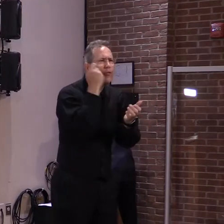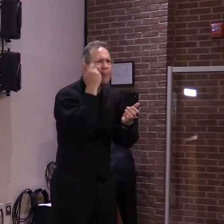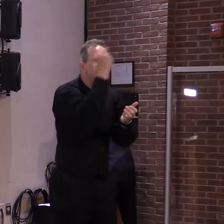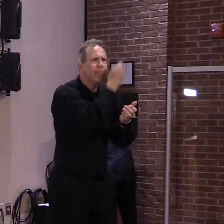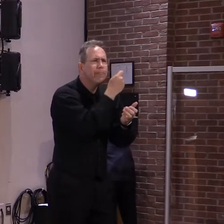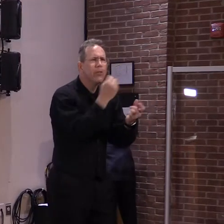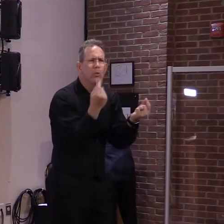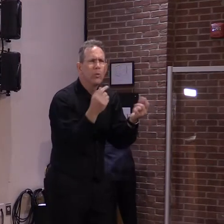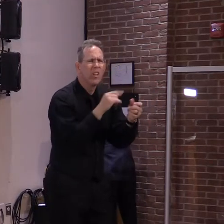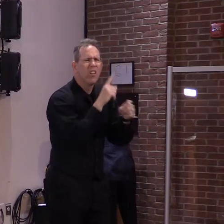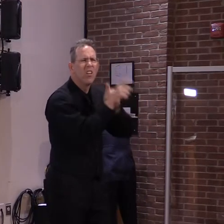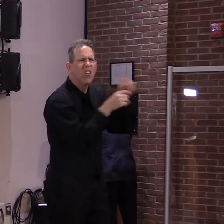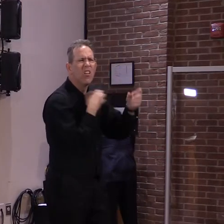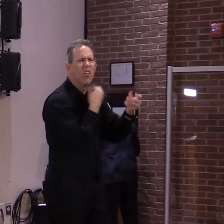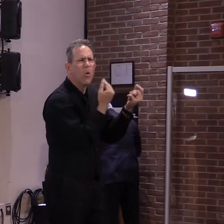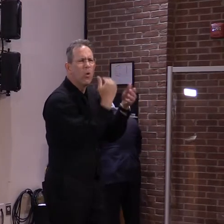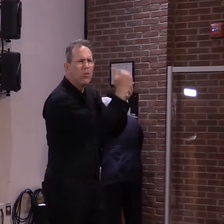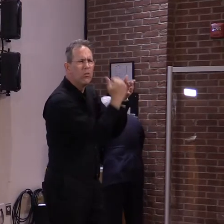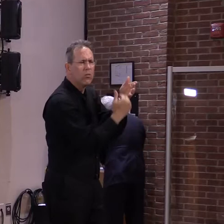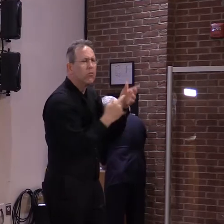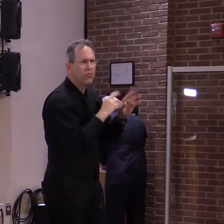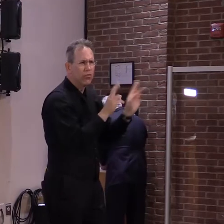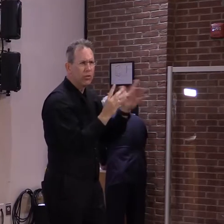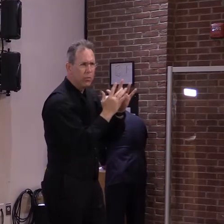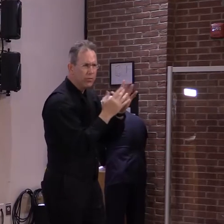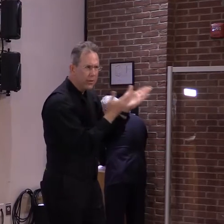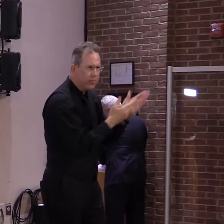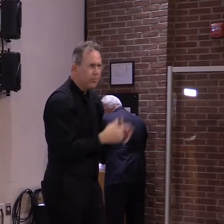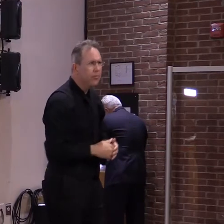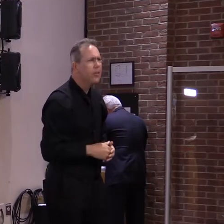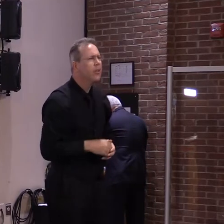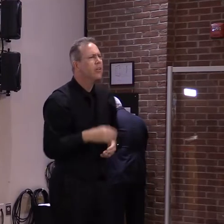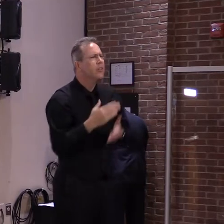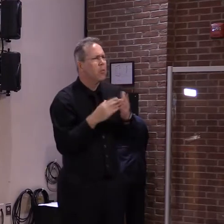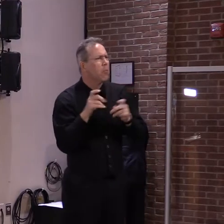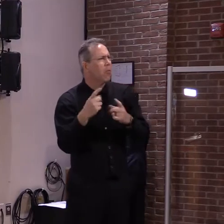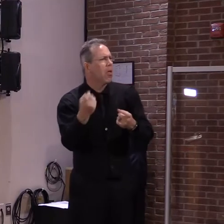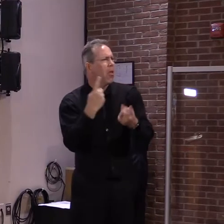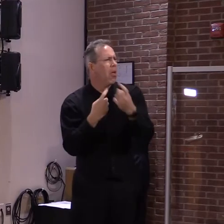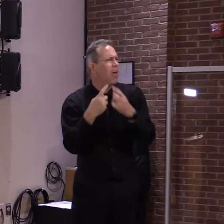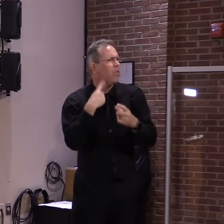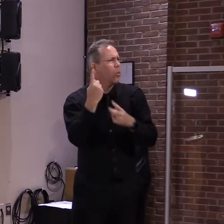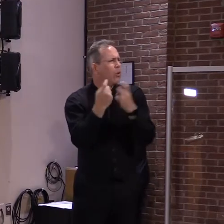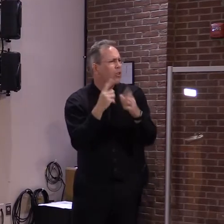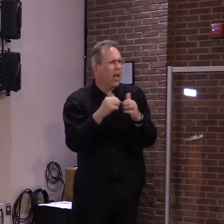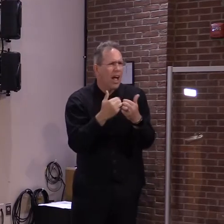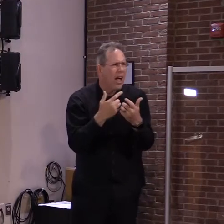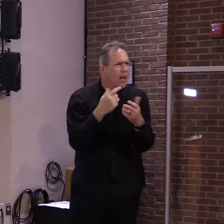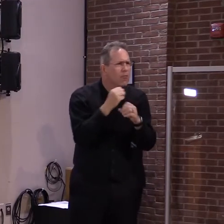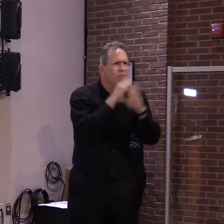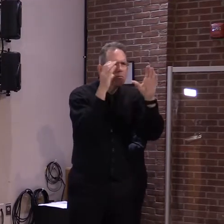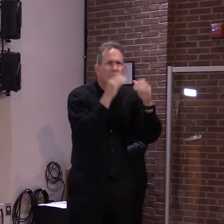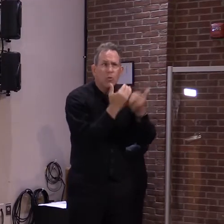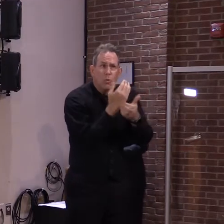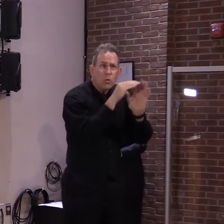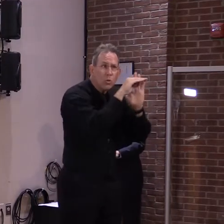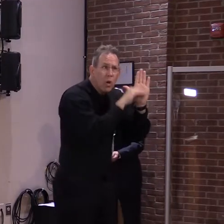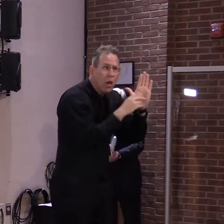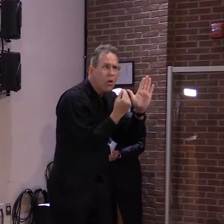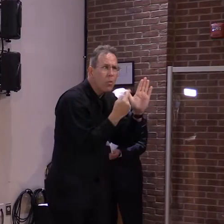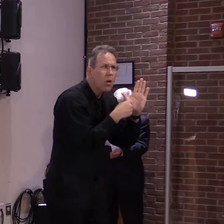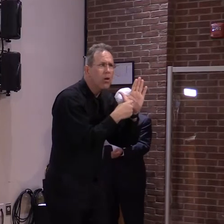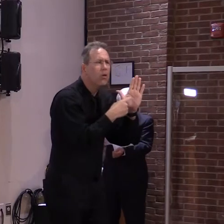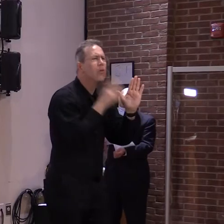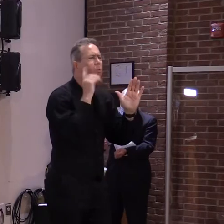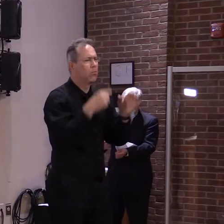FAQ documents when districts start to work through the practical application of our guidance documents into specific situations.